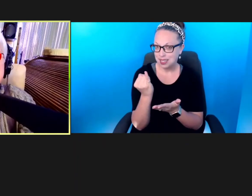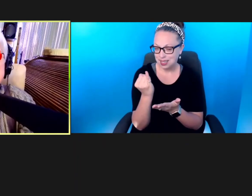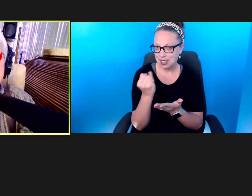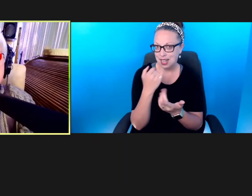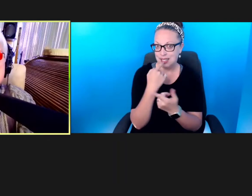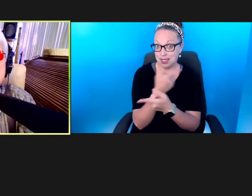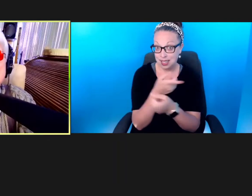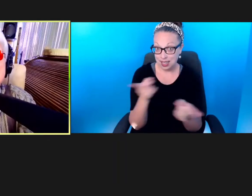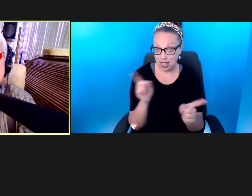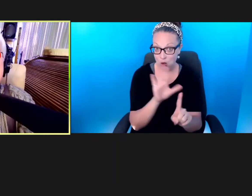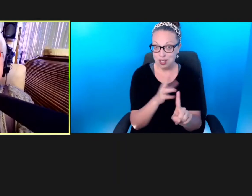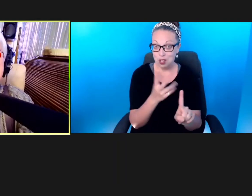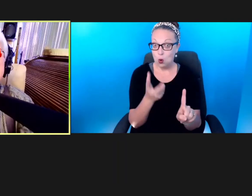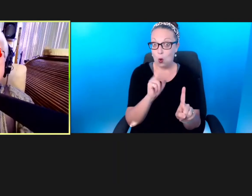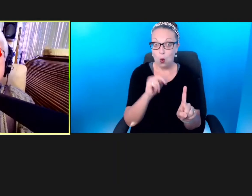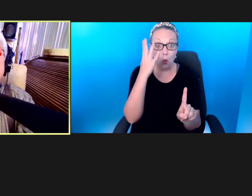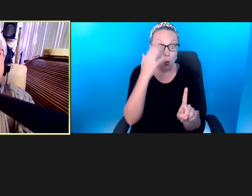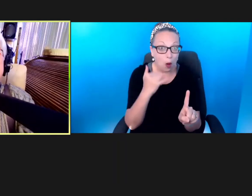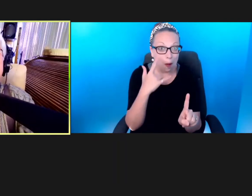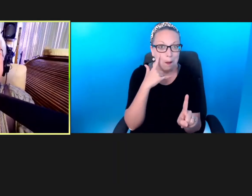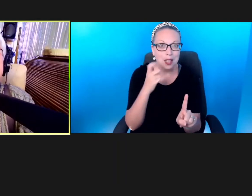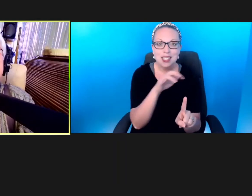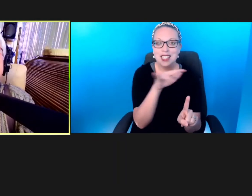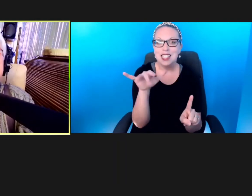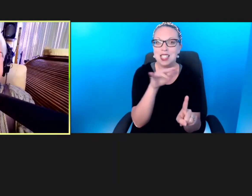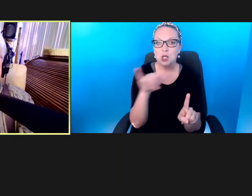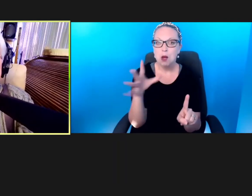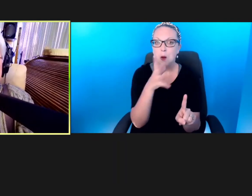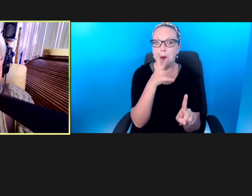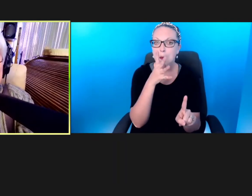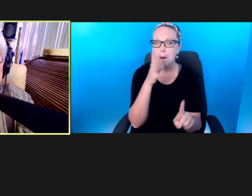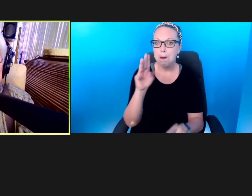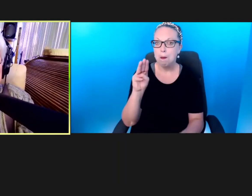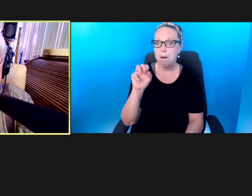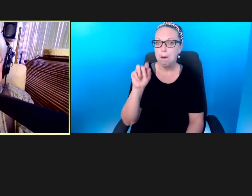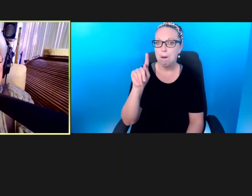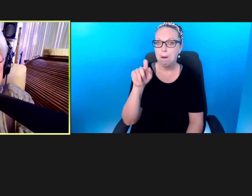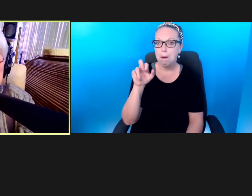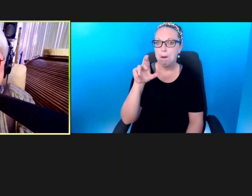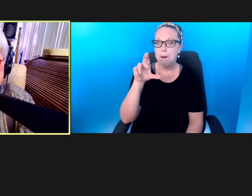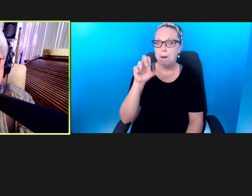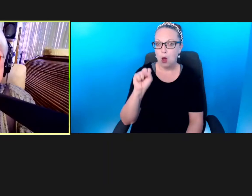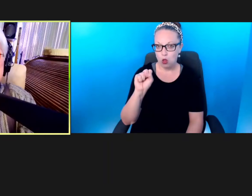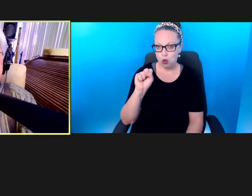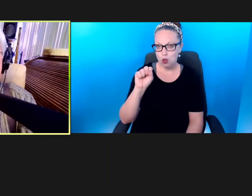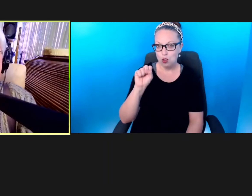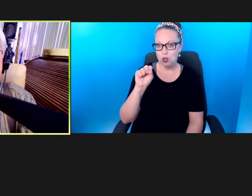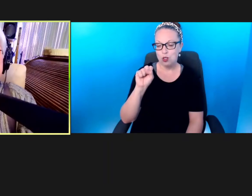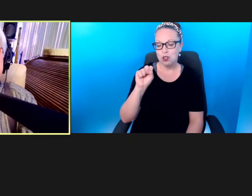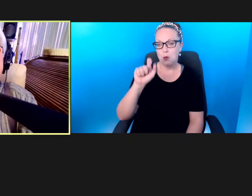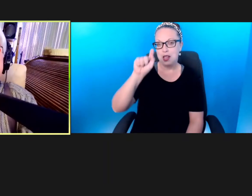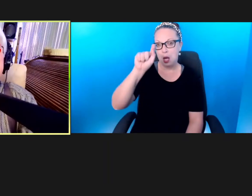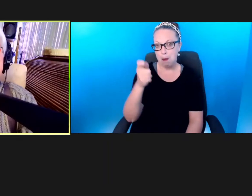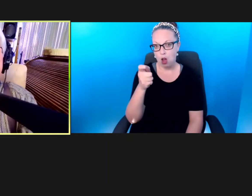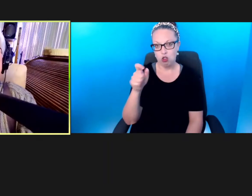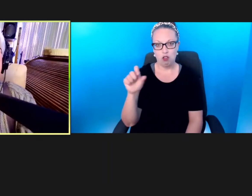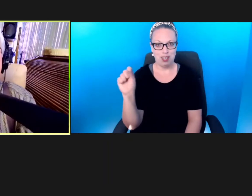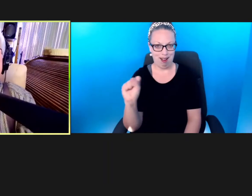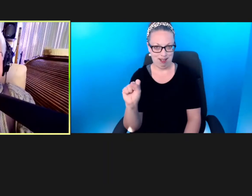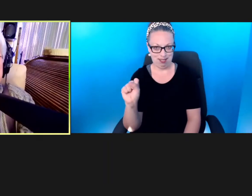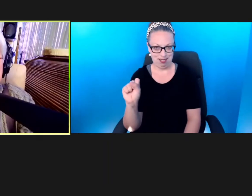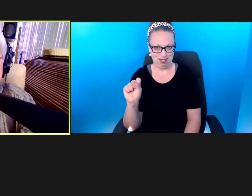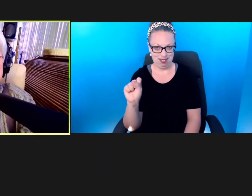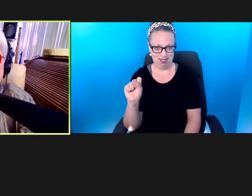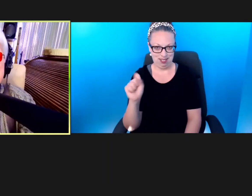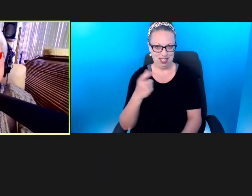their own because they spelled Mother's Day with the plural possessive, S apostrophe, as opposed